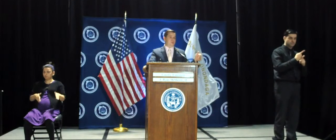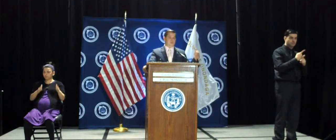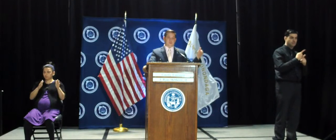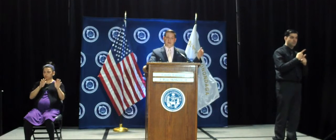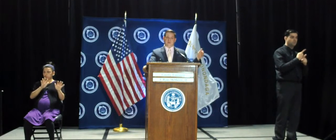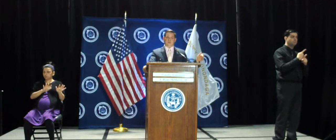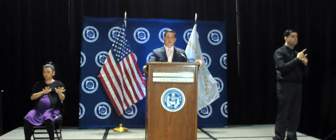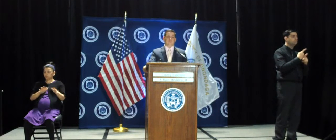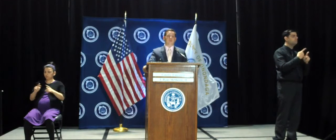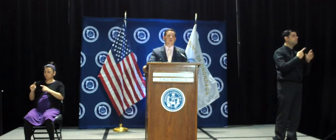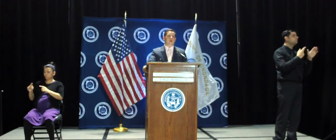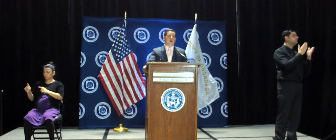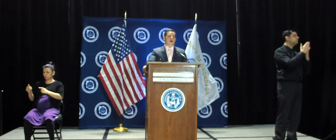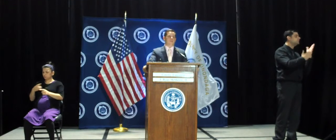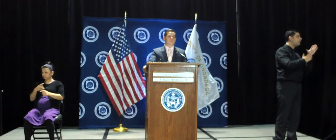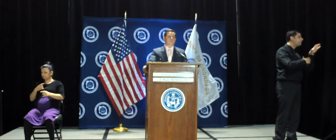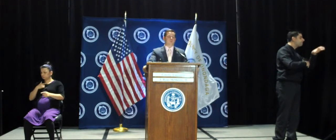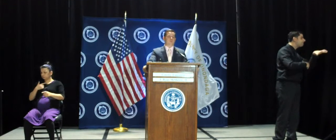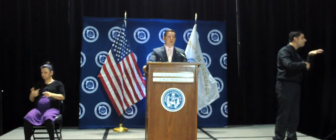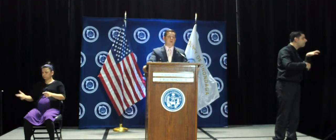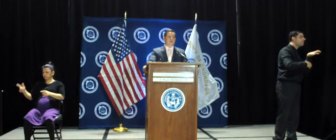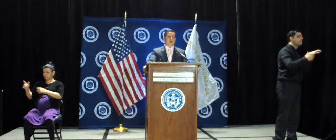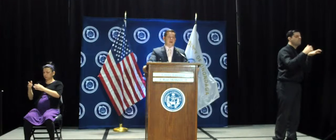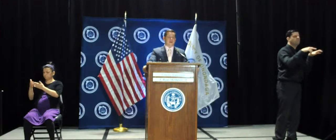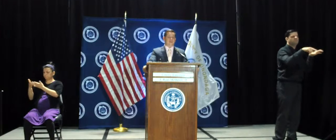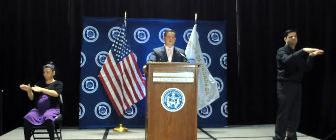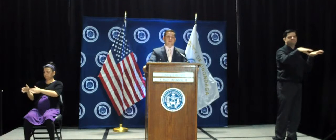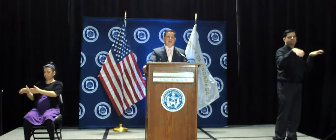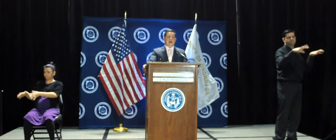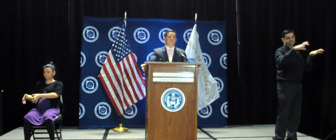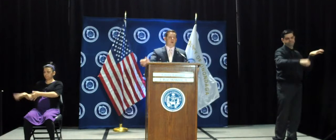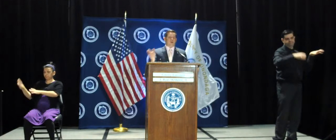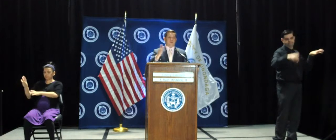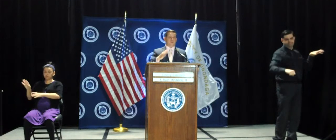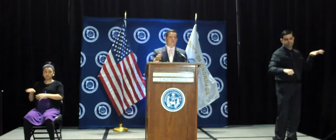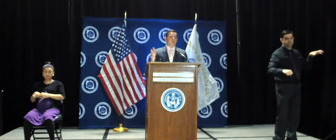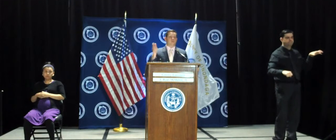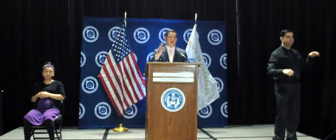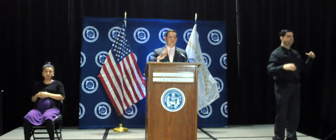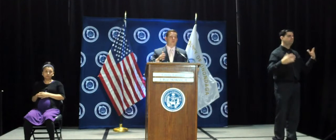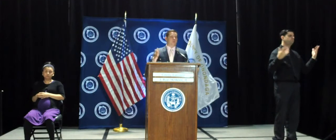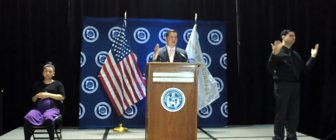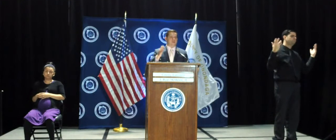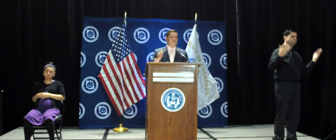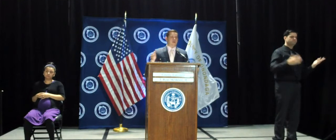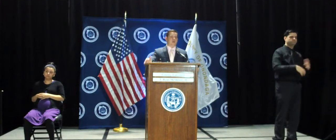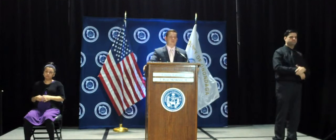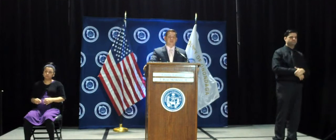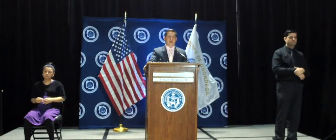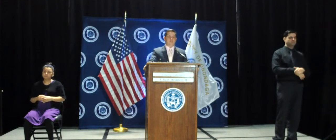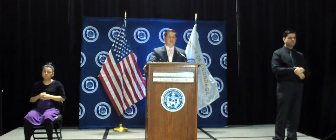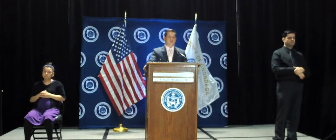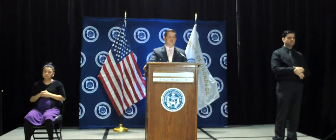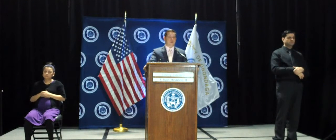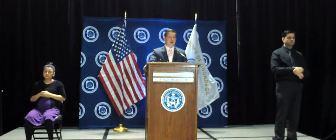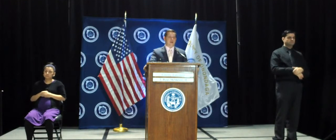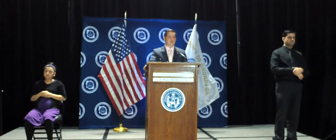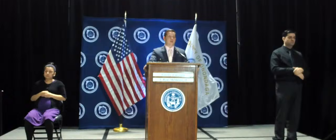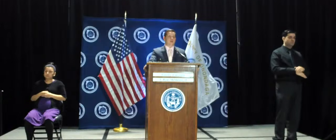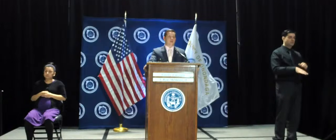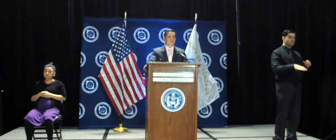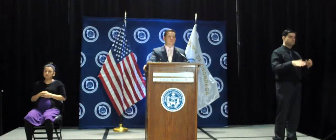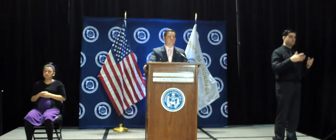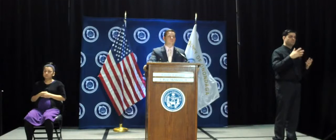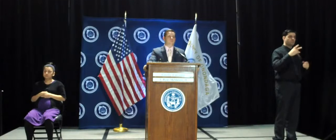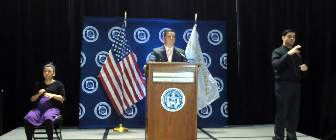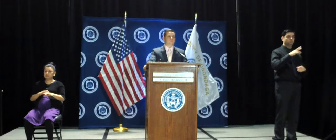in that building, so you got to deal with them. But I think that part, the redevelopment will play itself out. There's a lot of interest for that.